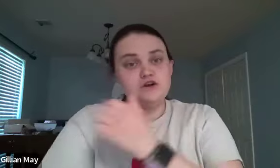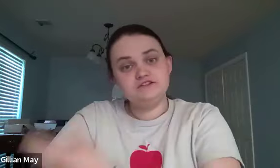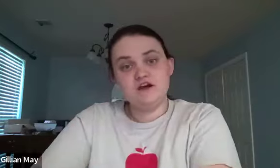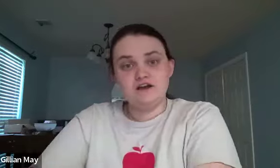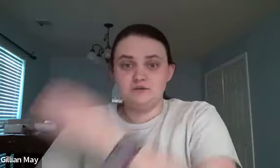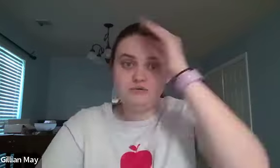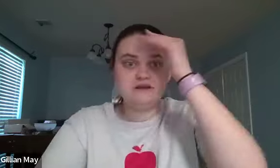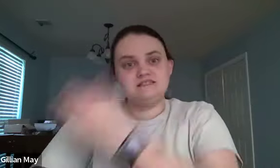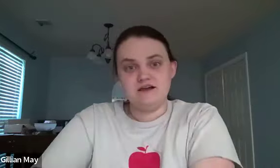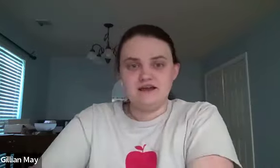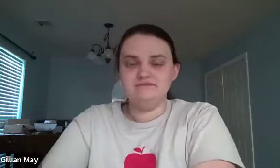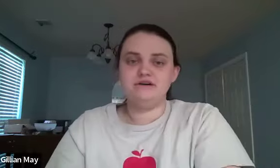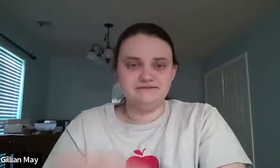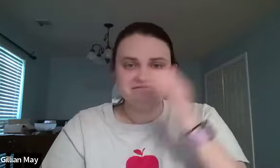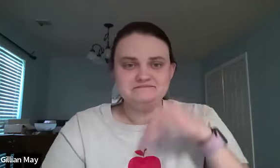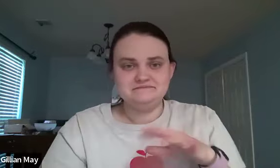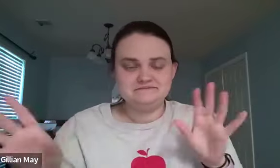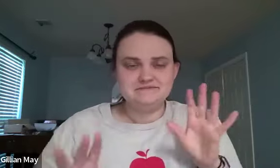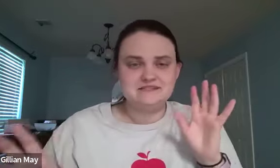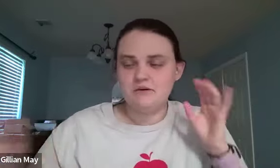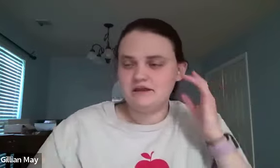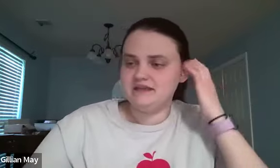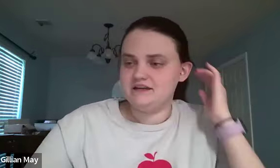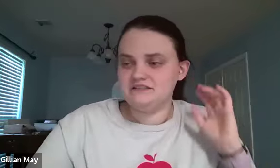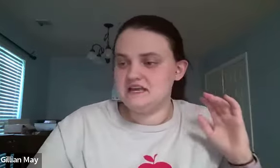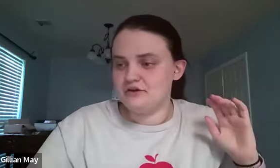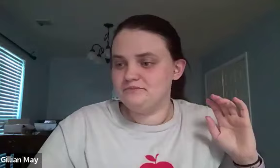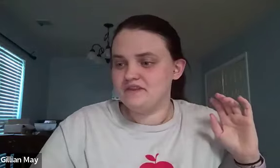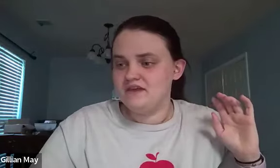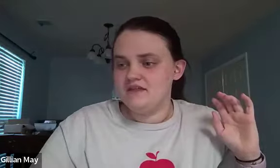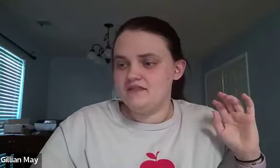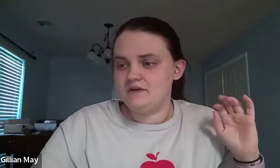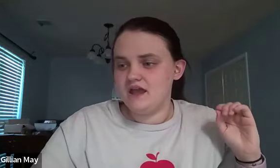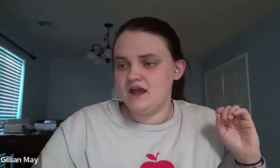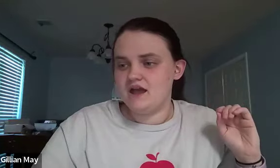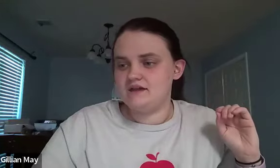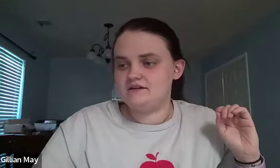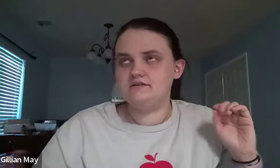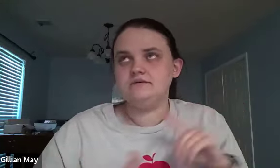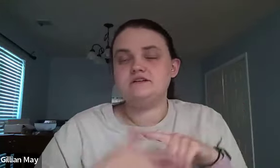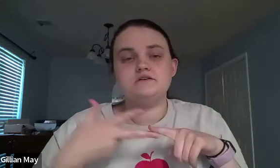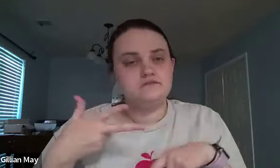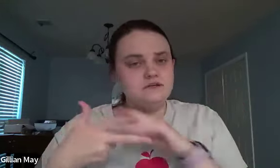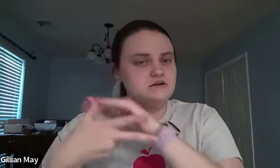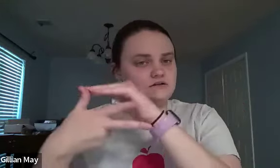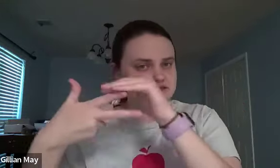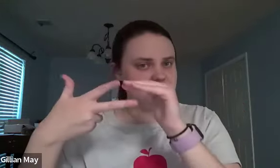Girl, daughter, boy, son, but how I can get it all together. Then we did our